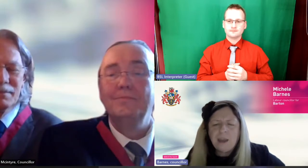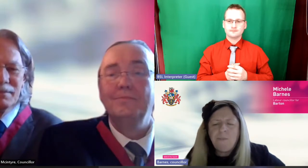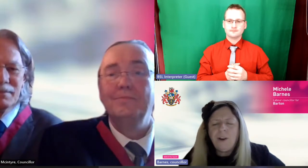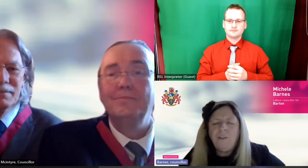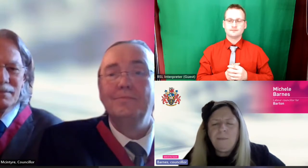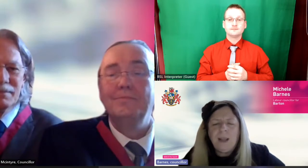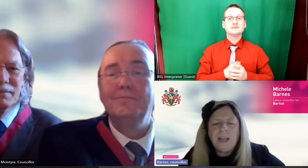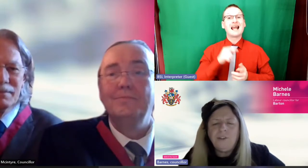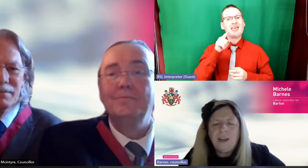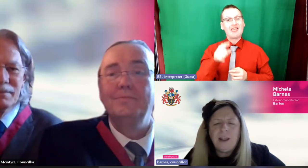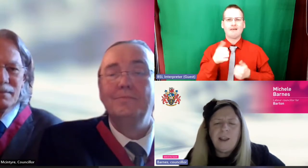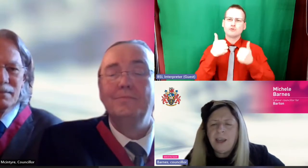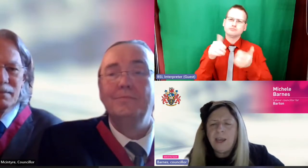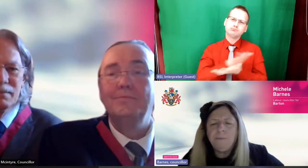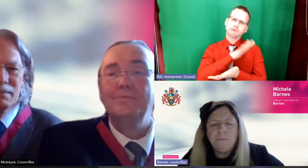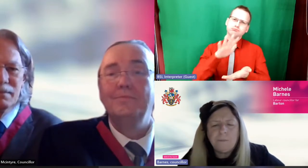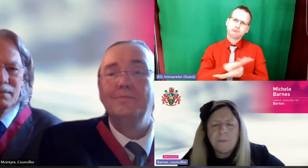They get great pleasure